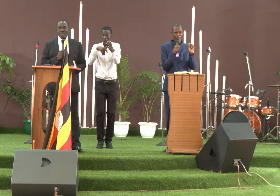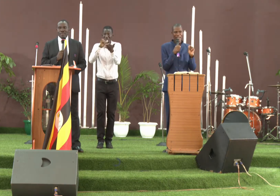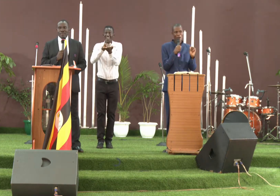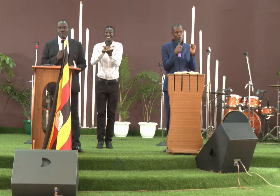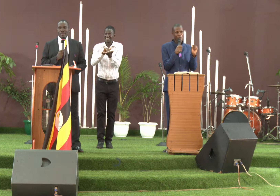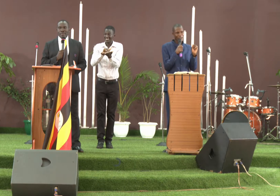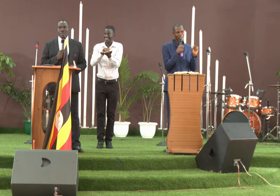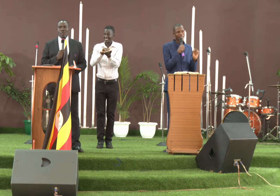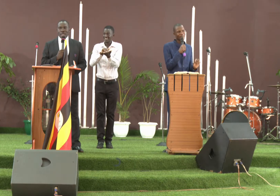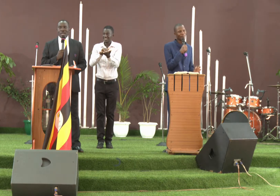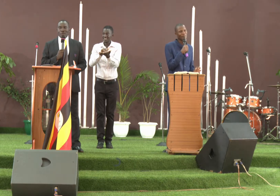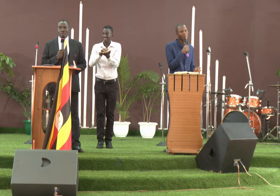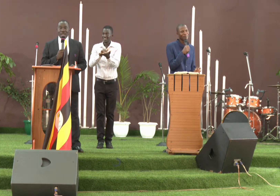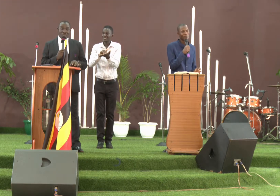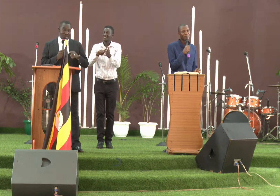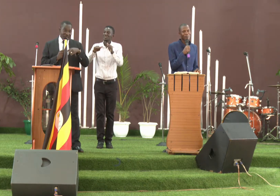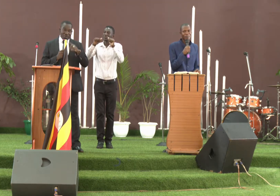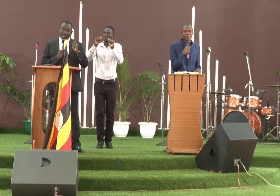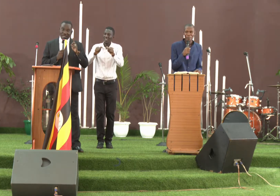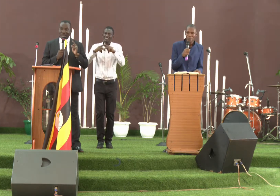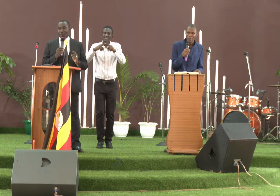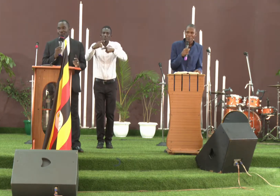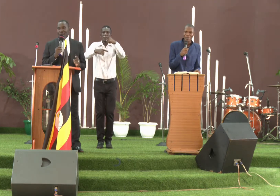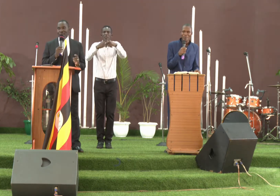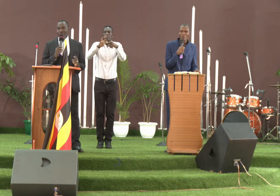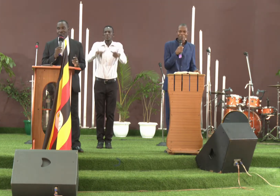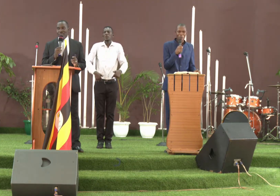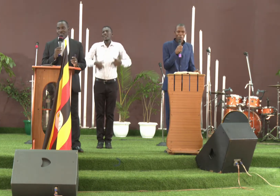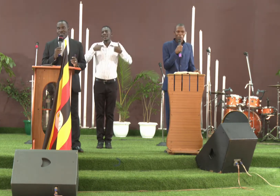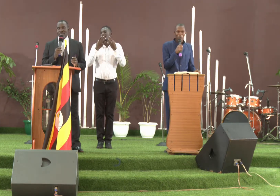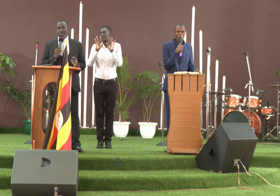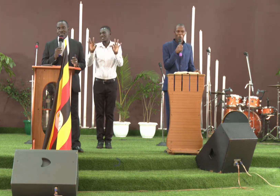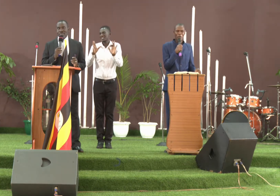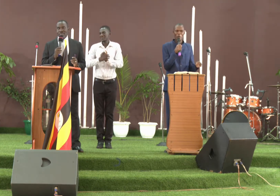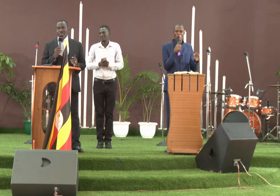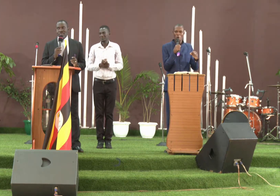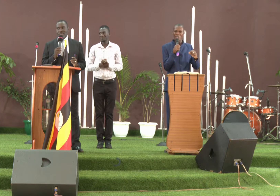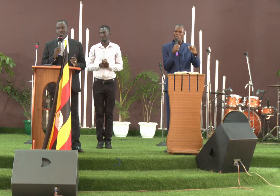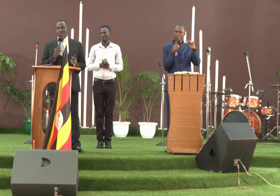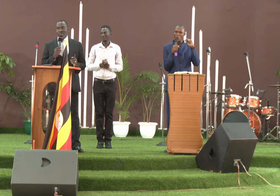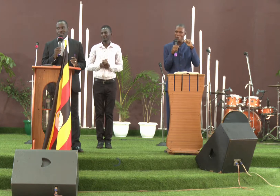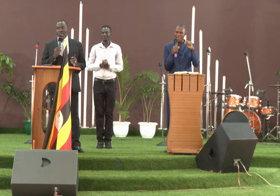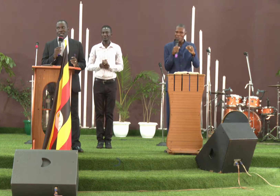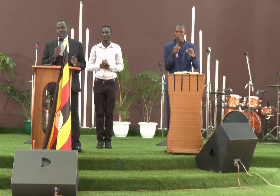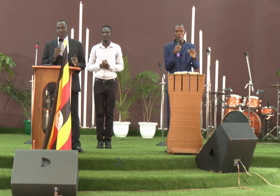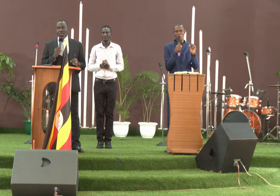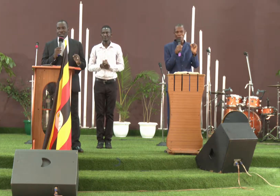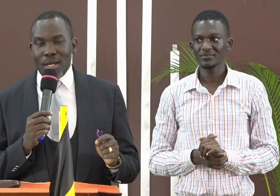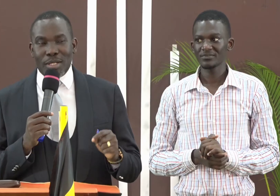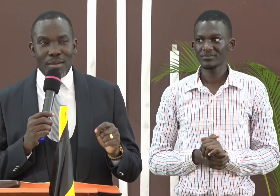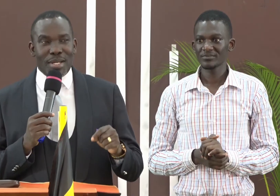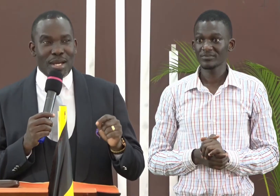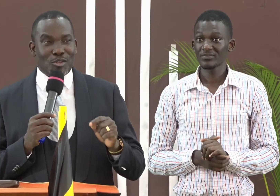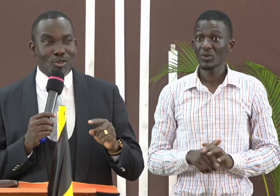you're delivered out of that, ogenda kutambula ennaku zisigadde ng'oli wa ddembe. Amen. You're going to walk the rest of your days when you're free.